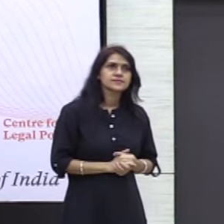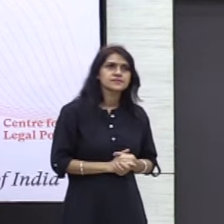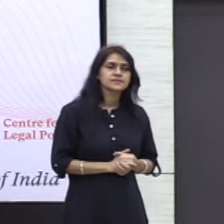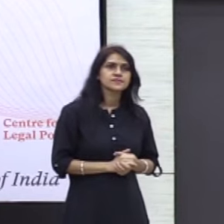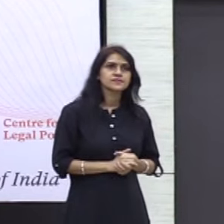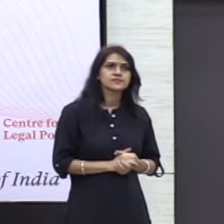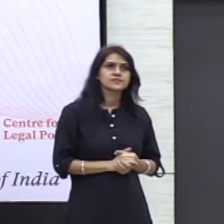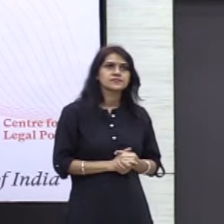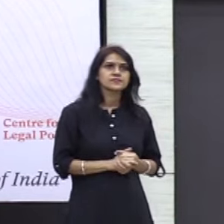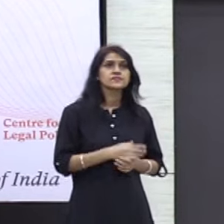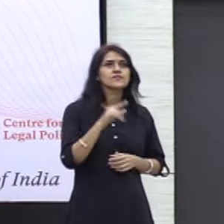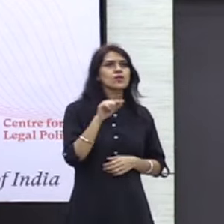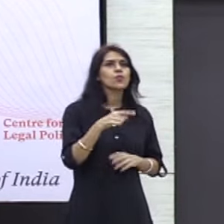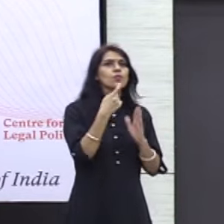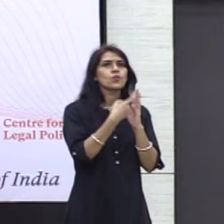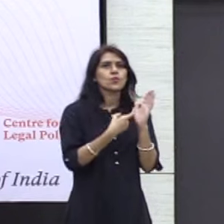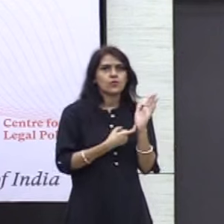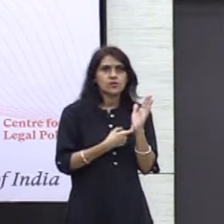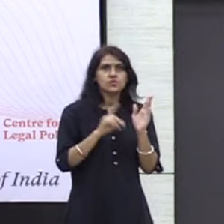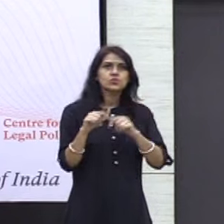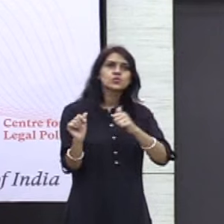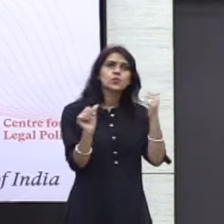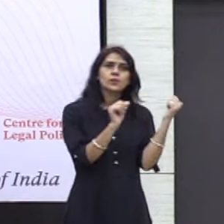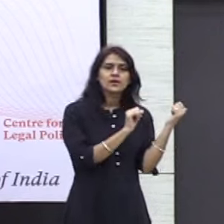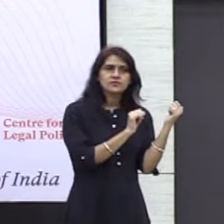Now, fundamentally, if you really go back to